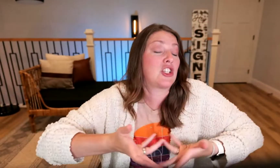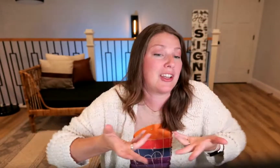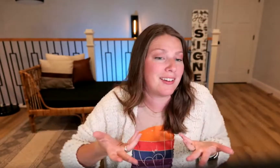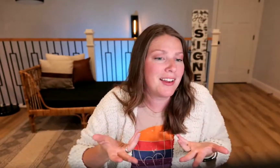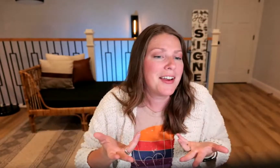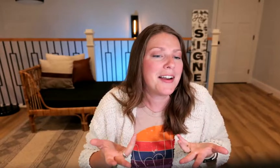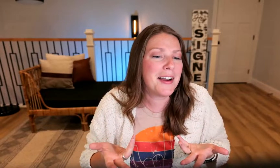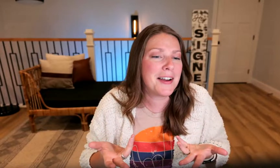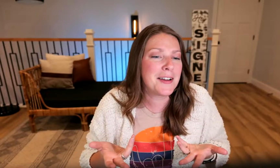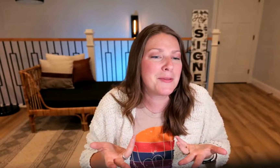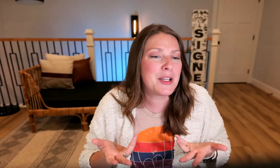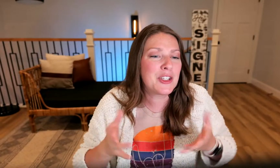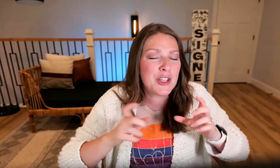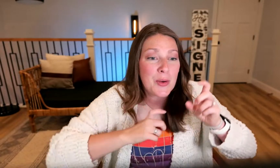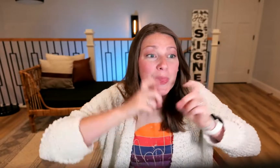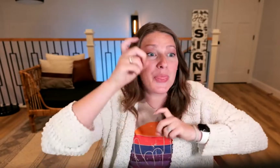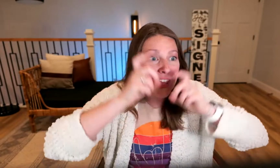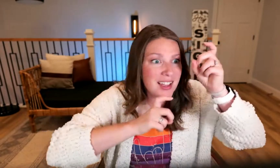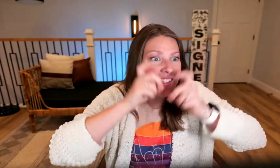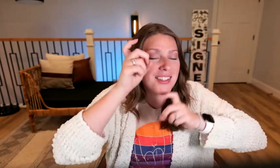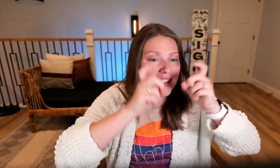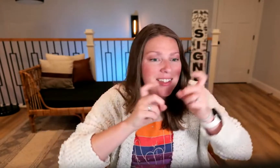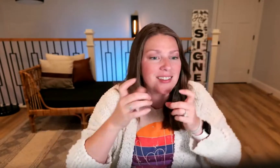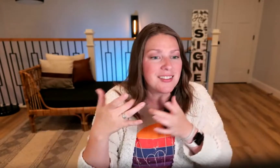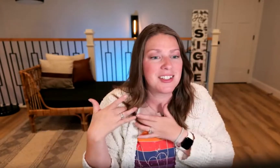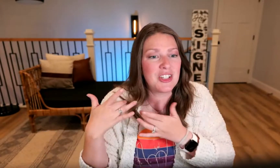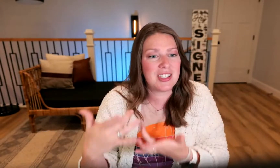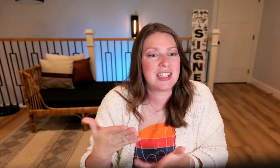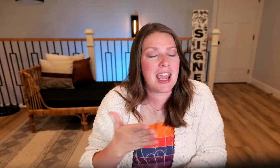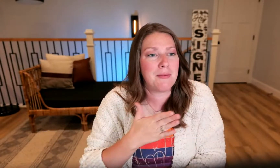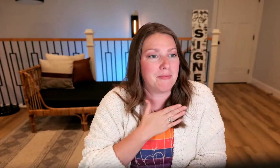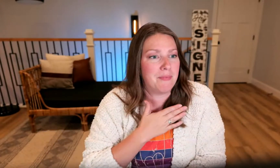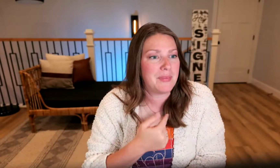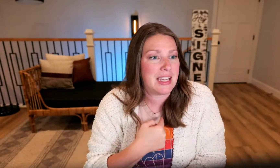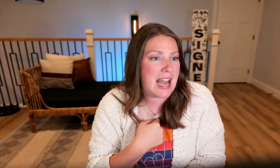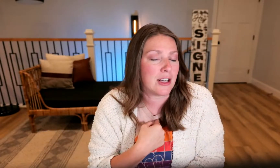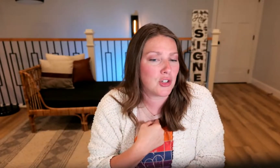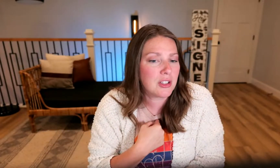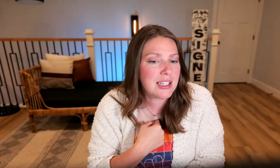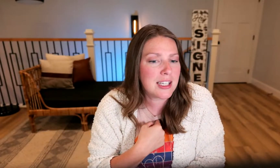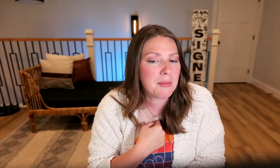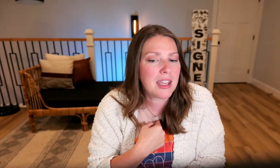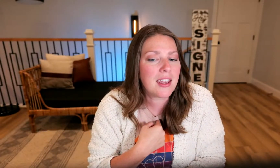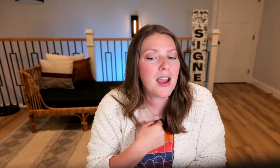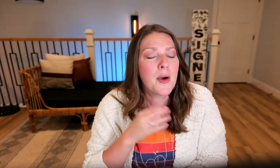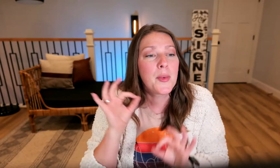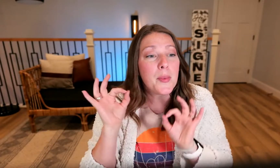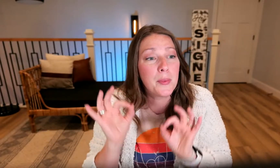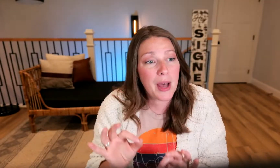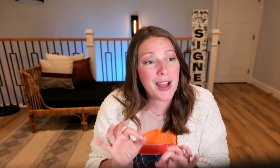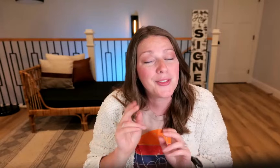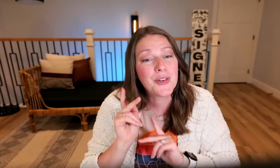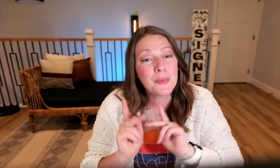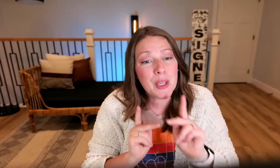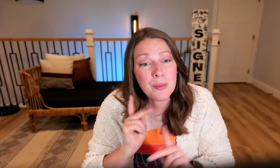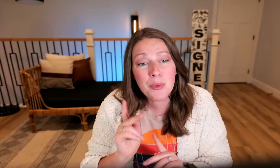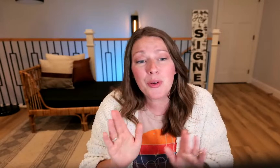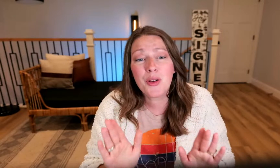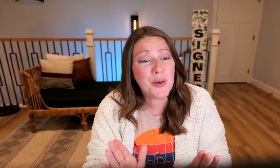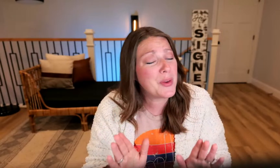expression. So this just came naturally to me. But for people who